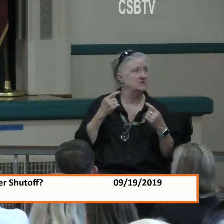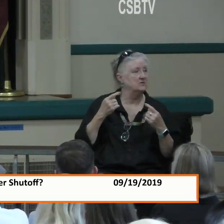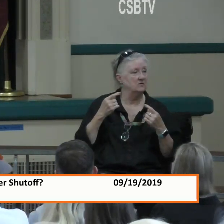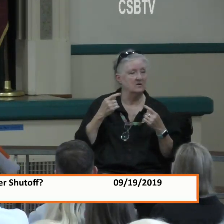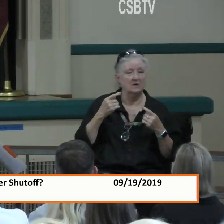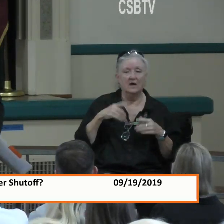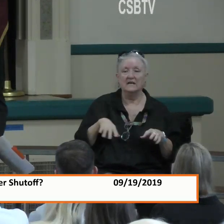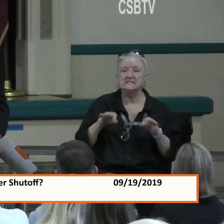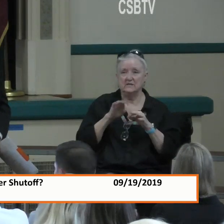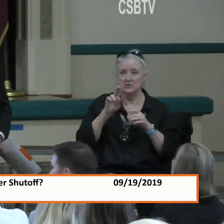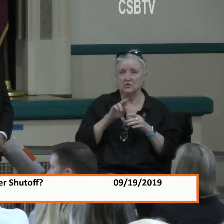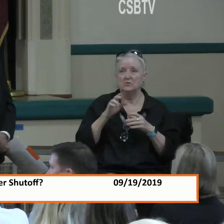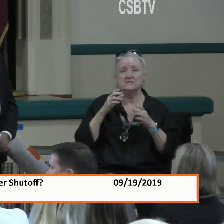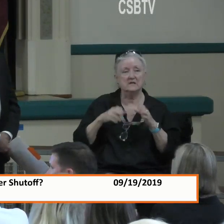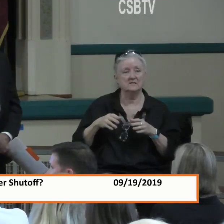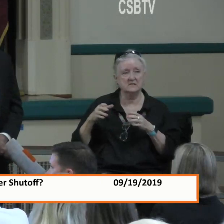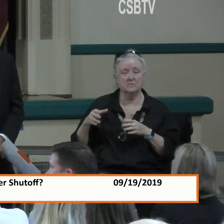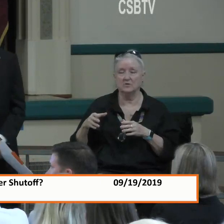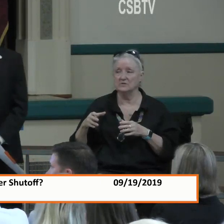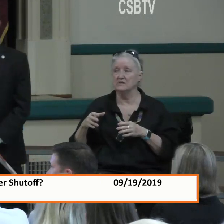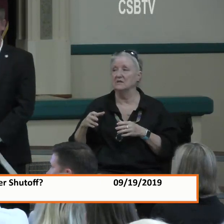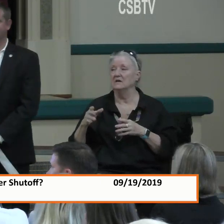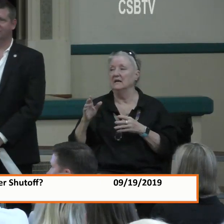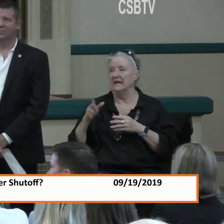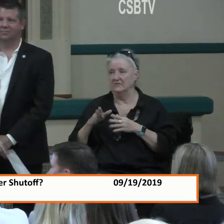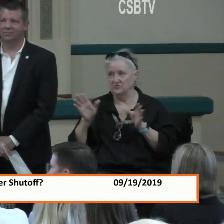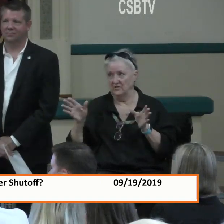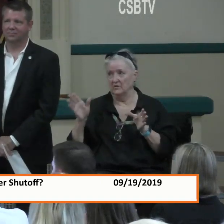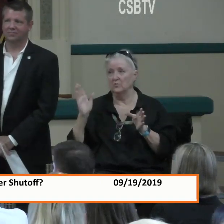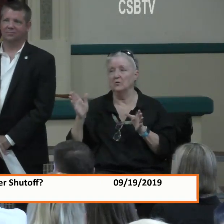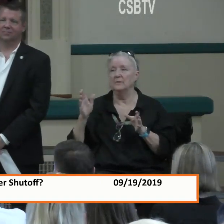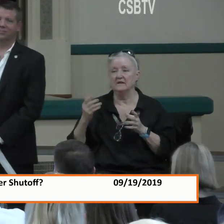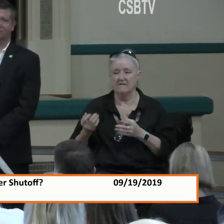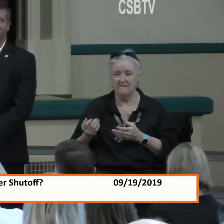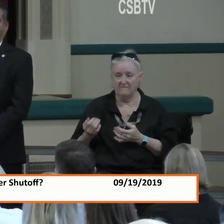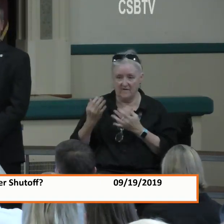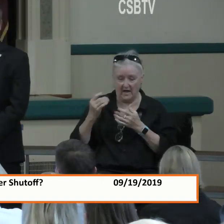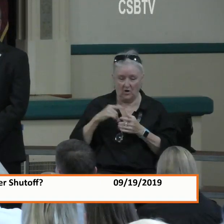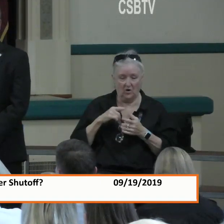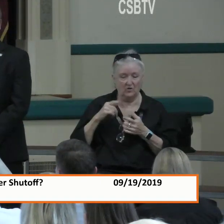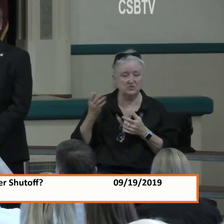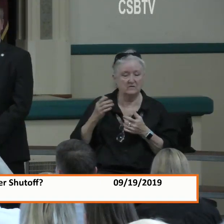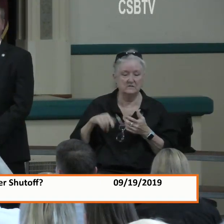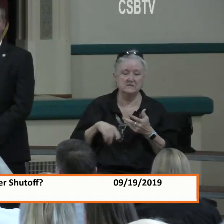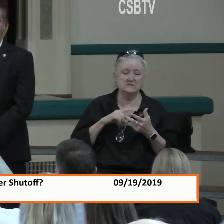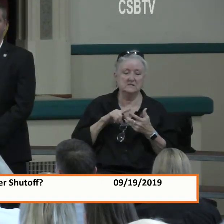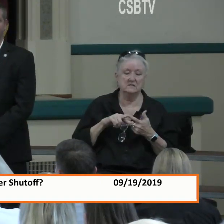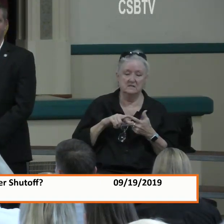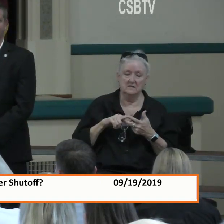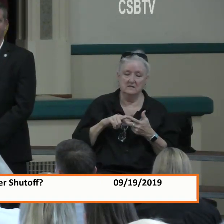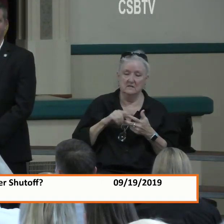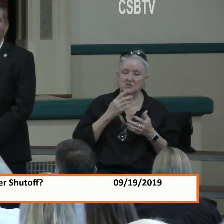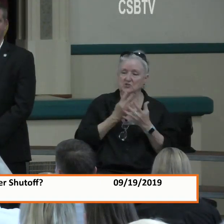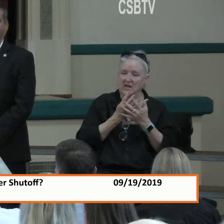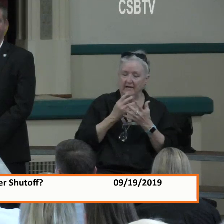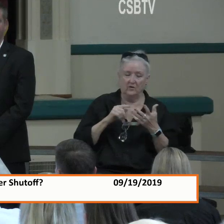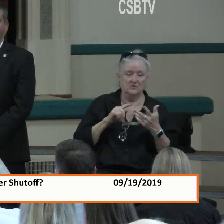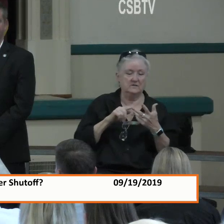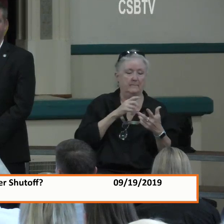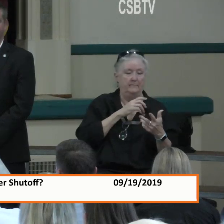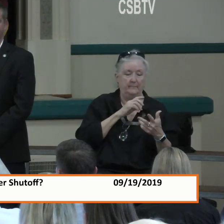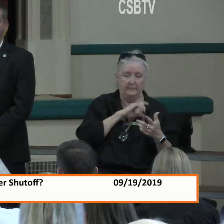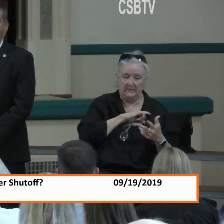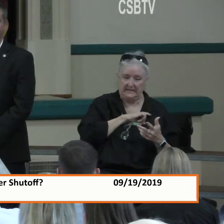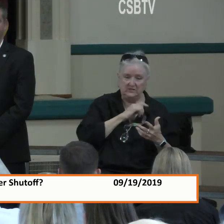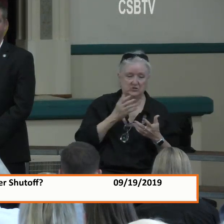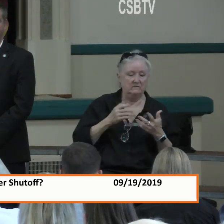use customers, and those generally are going to be, fire services, jails, police